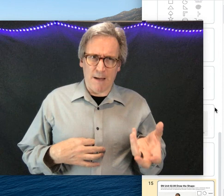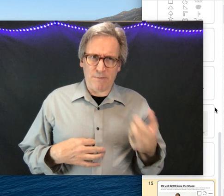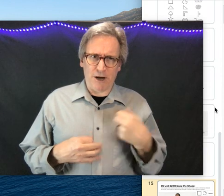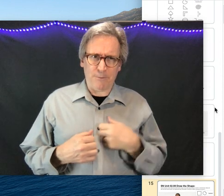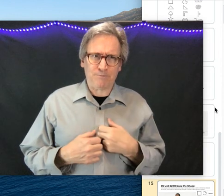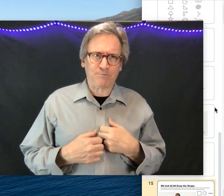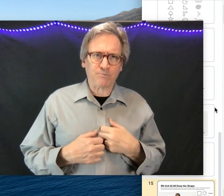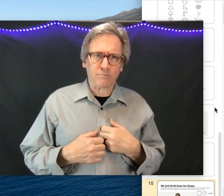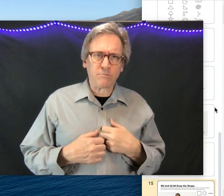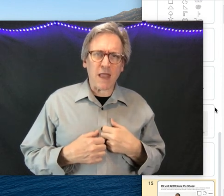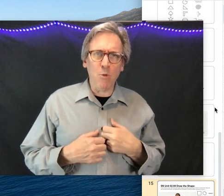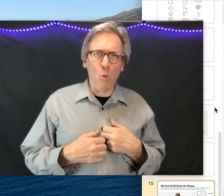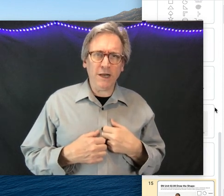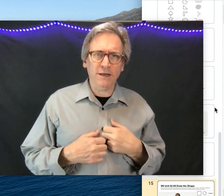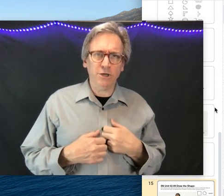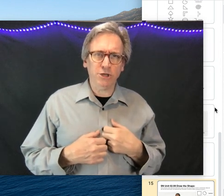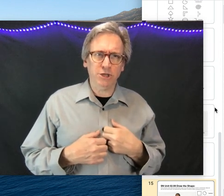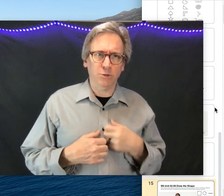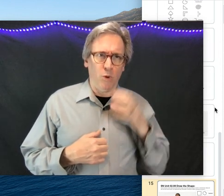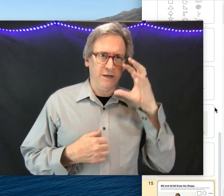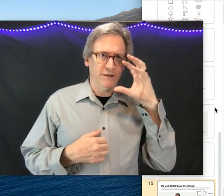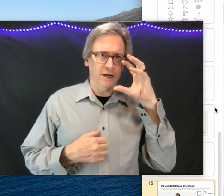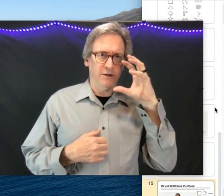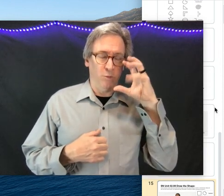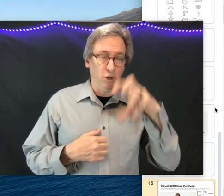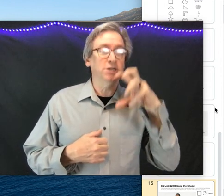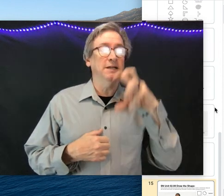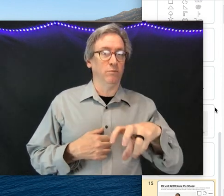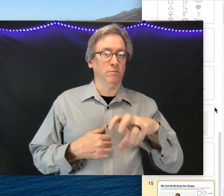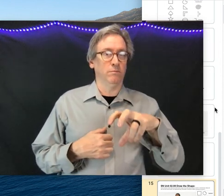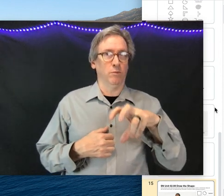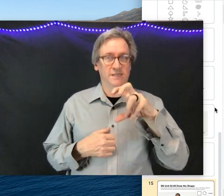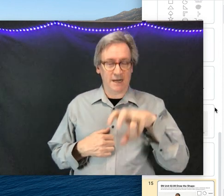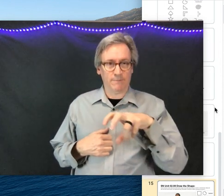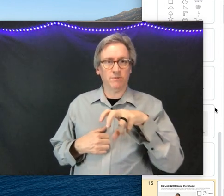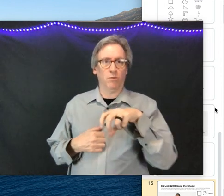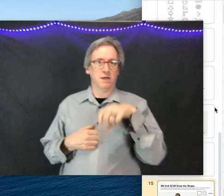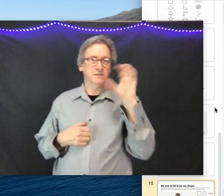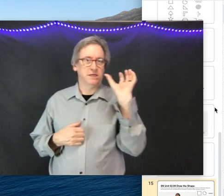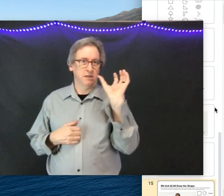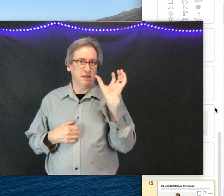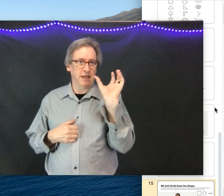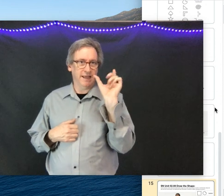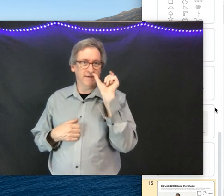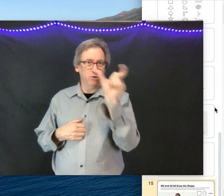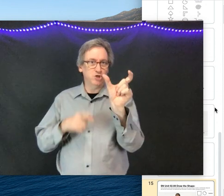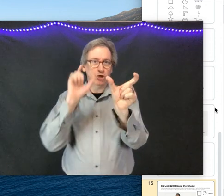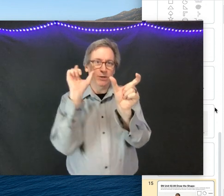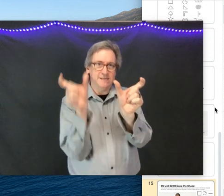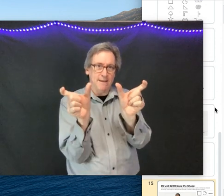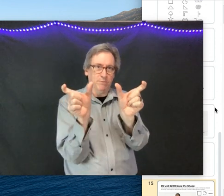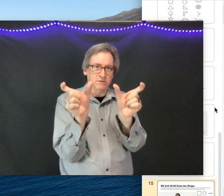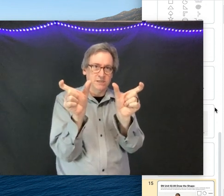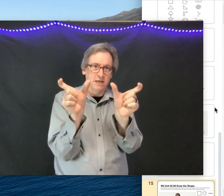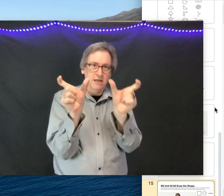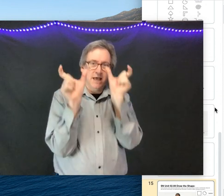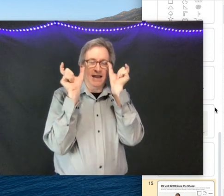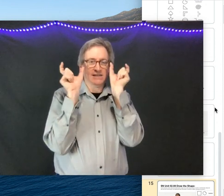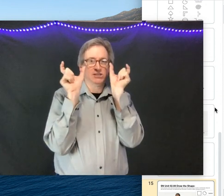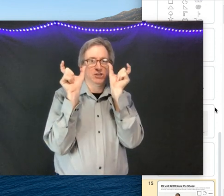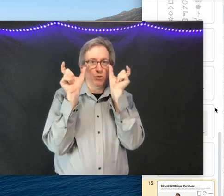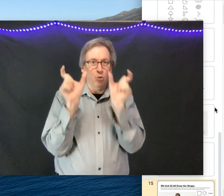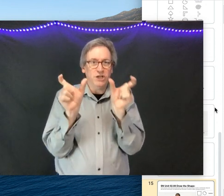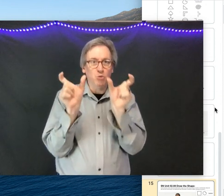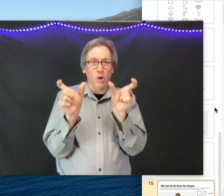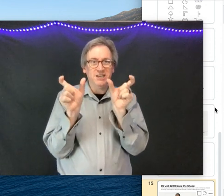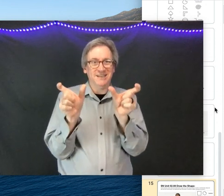to be up there. And what the worksheet was set up was it gave you two examples and